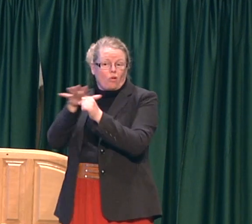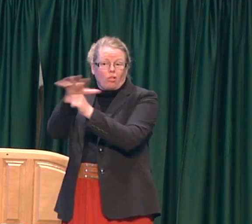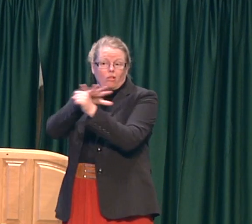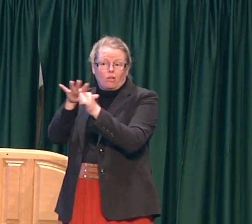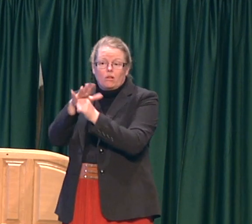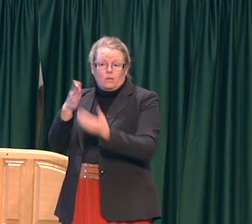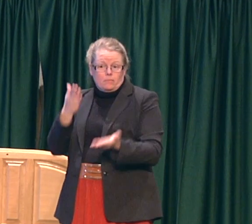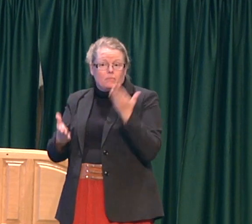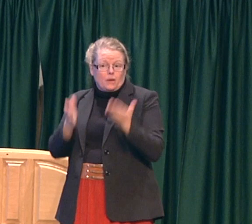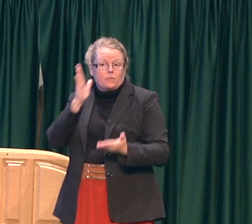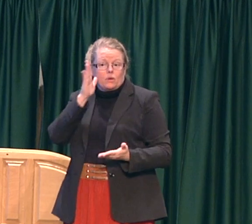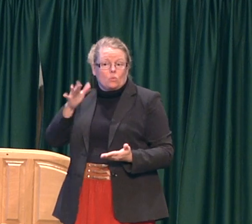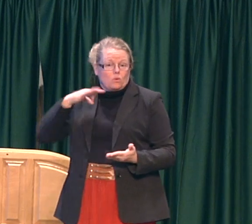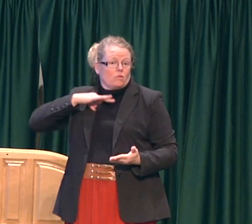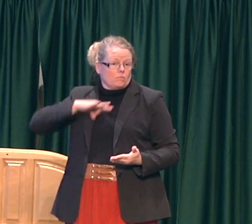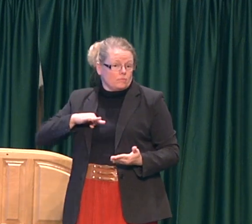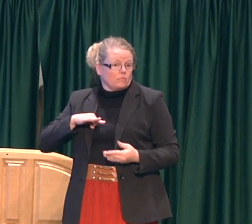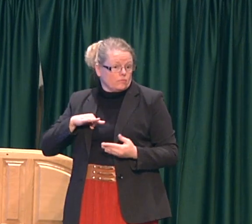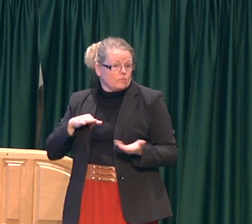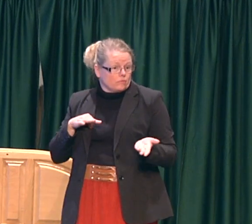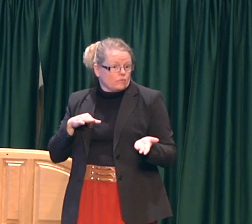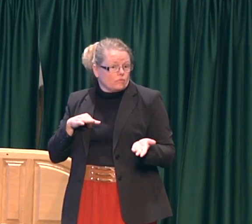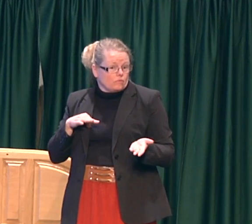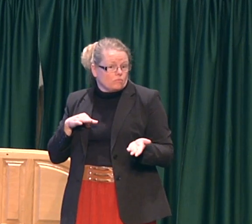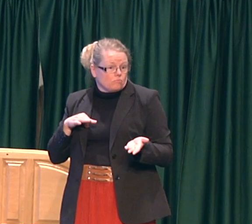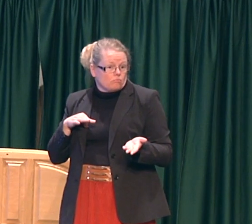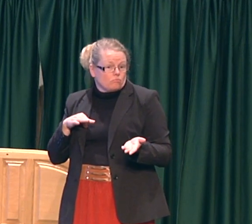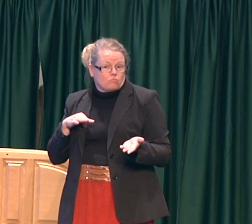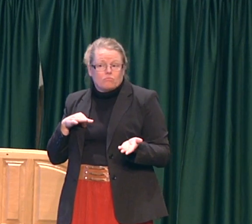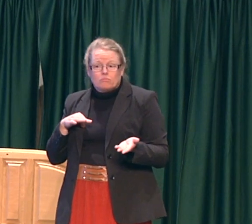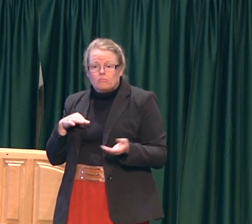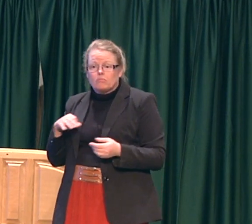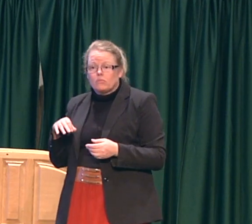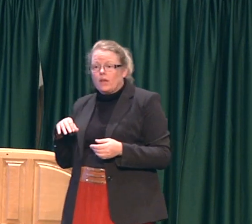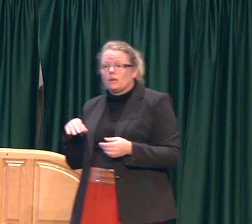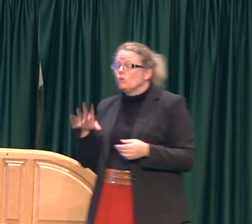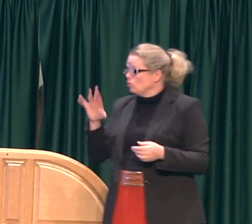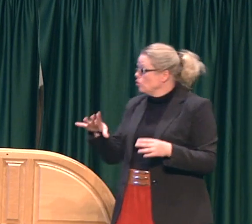So for those rural areas, VRI might be very beneficial